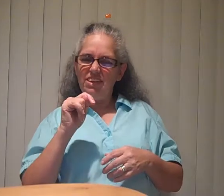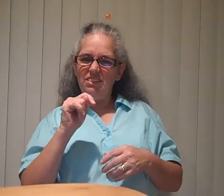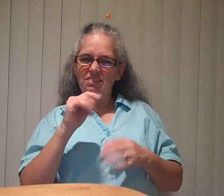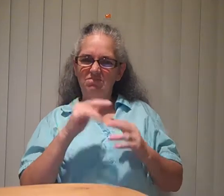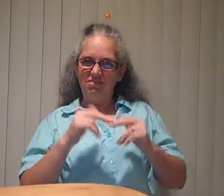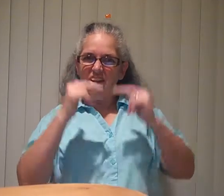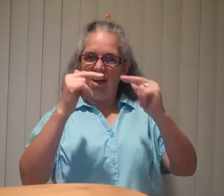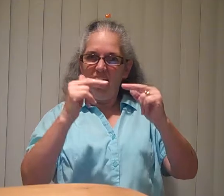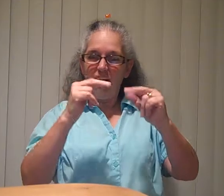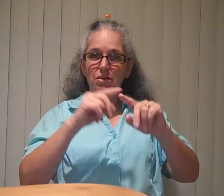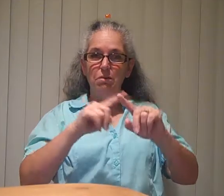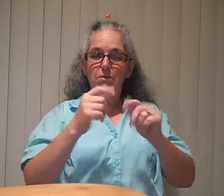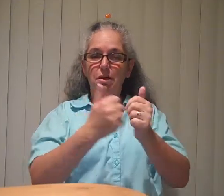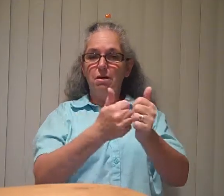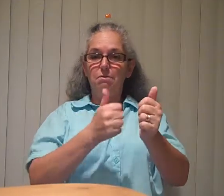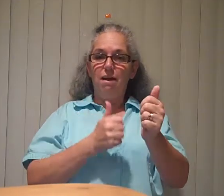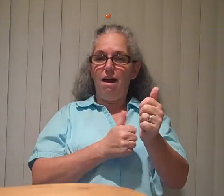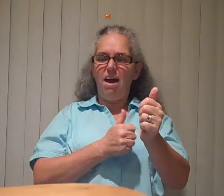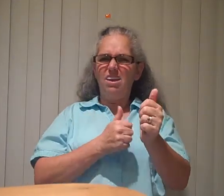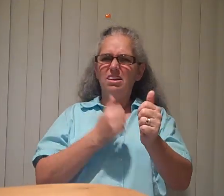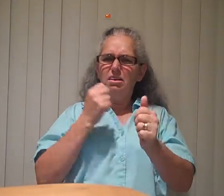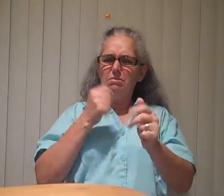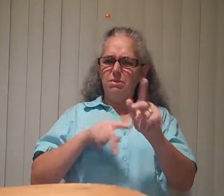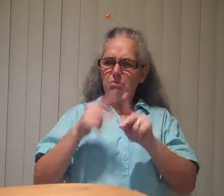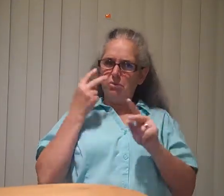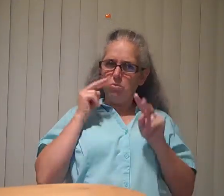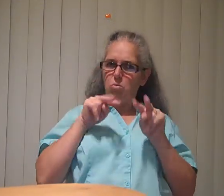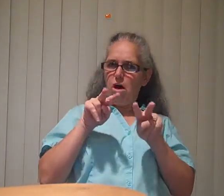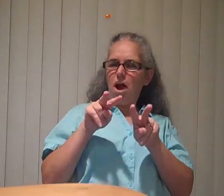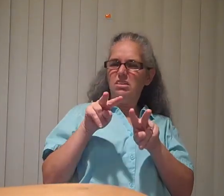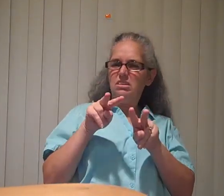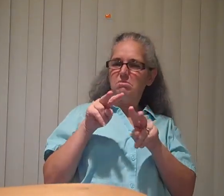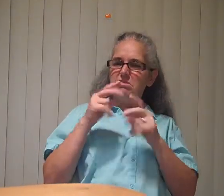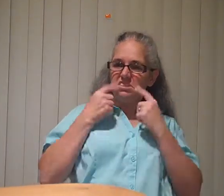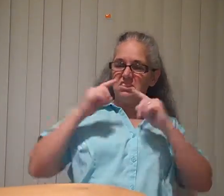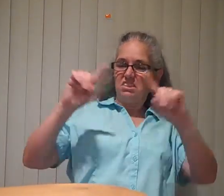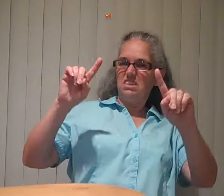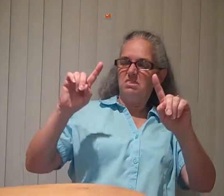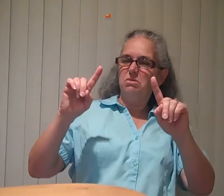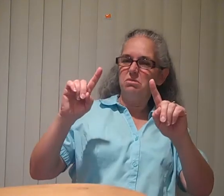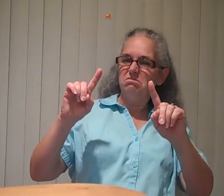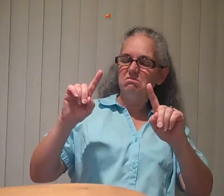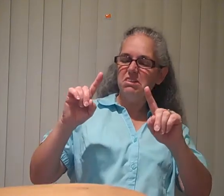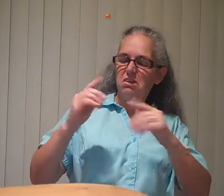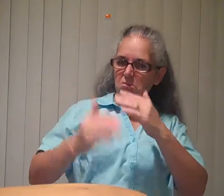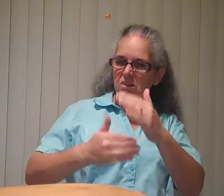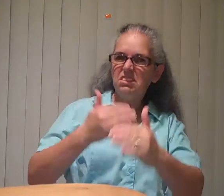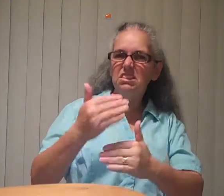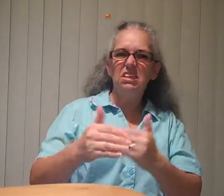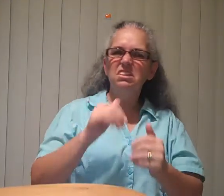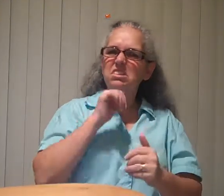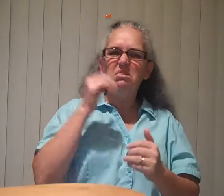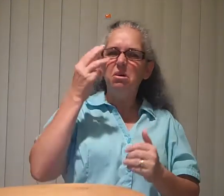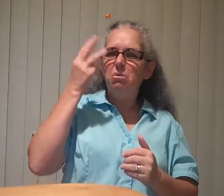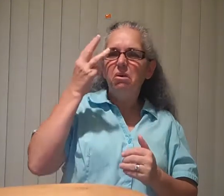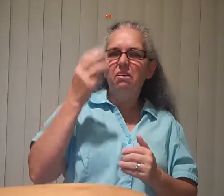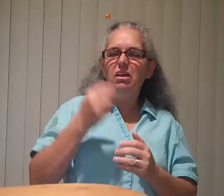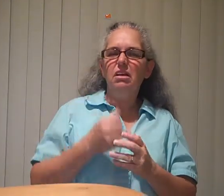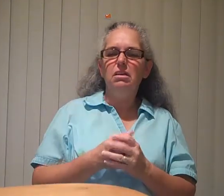chairs behind can see what's going on, and that it's a successful project, and there's really nothing to be concerned about. People will start